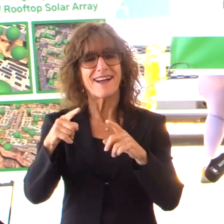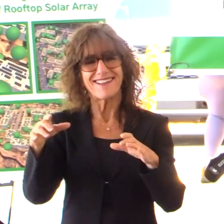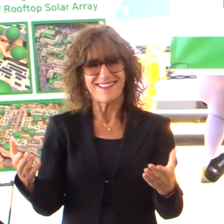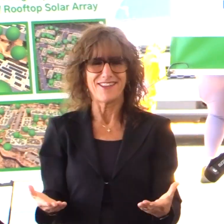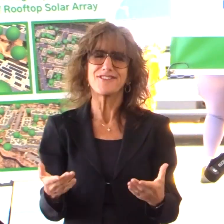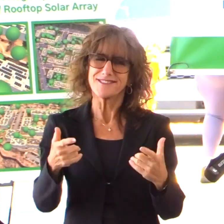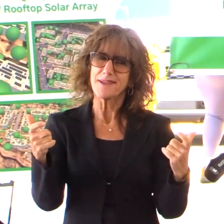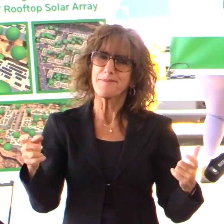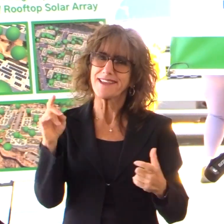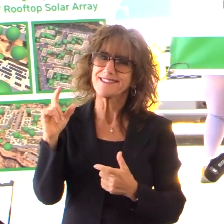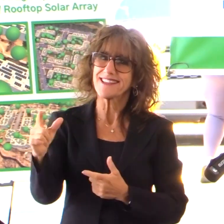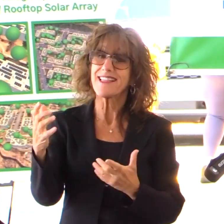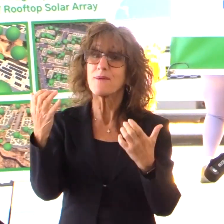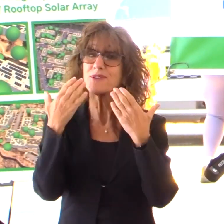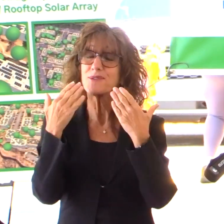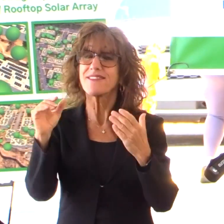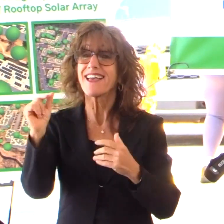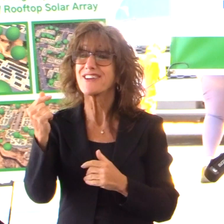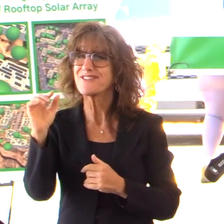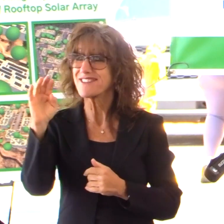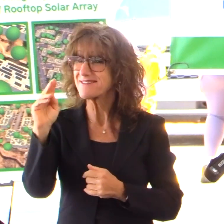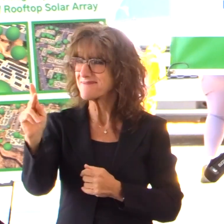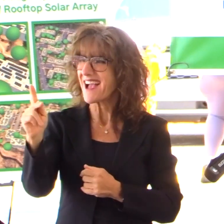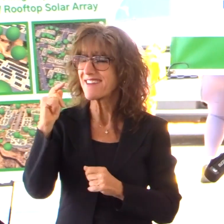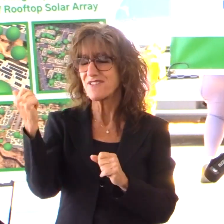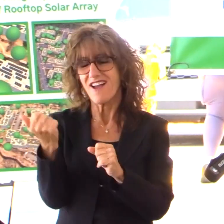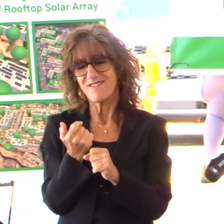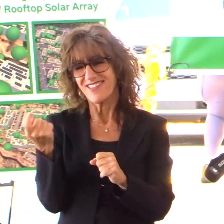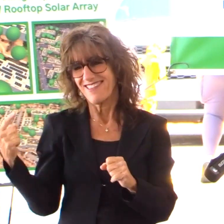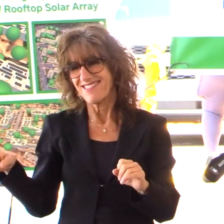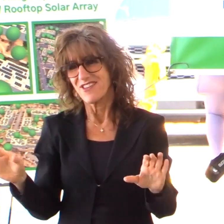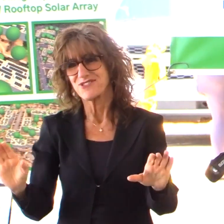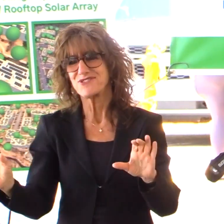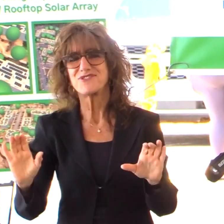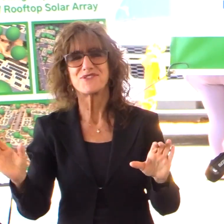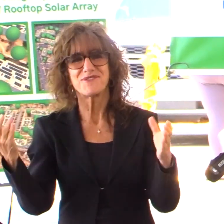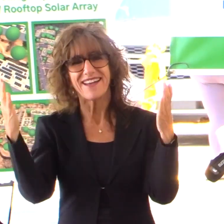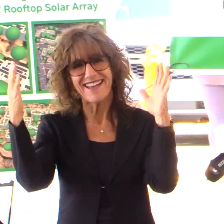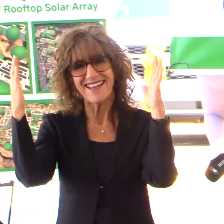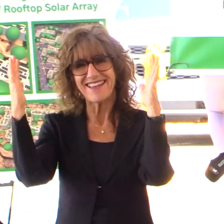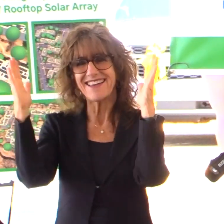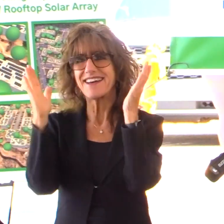really big deal. And I want to thank the Green Bank for everything they're doing.